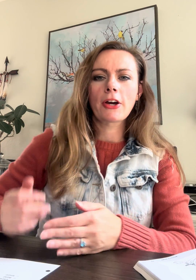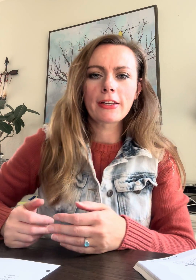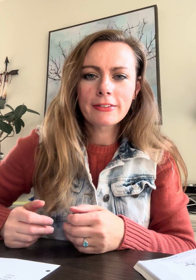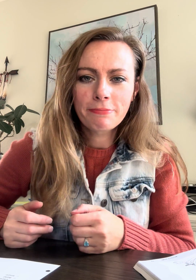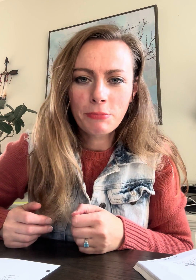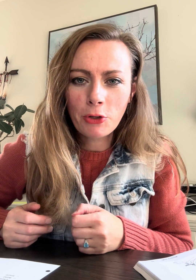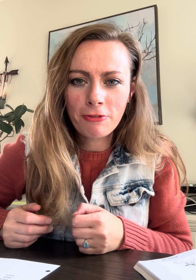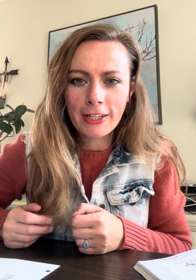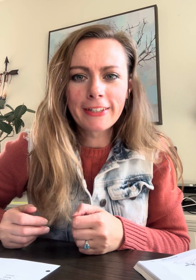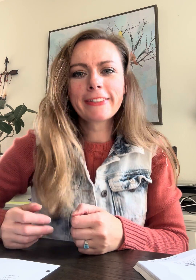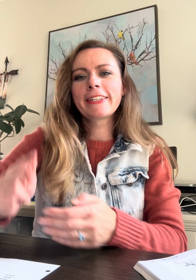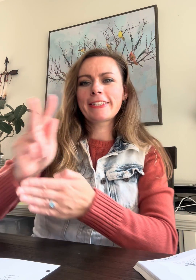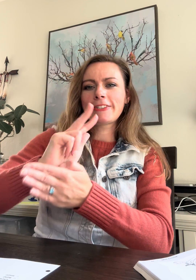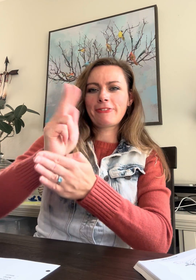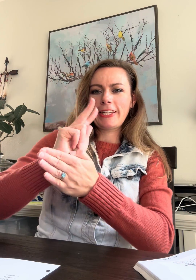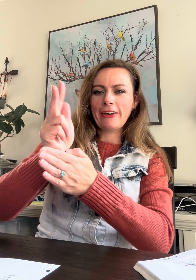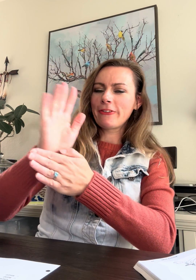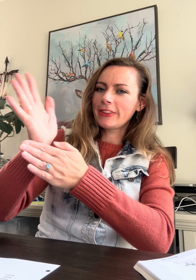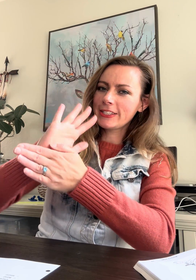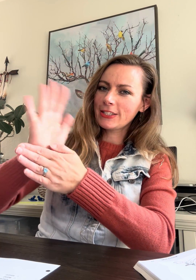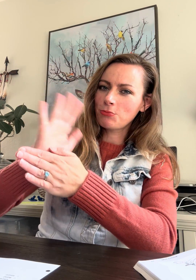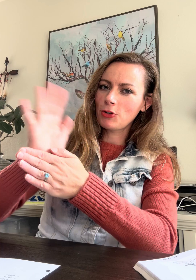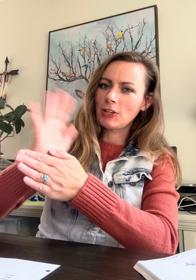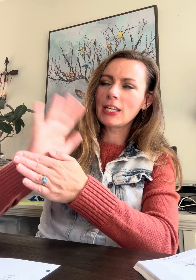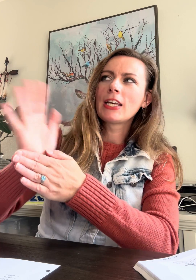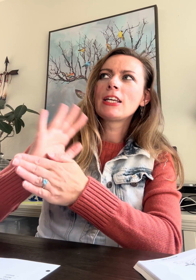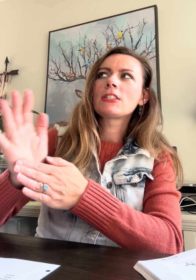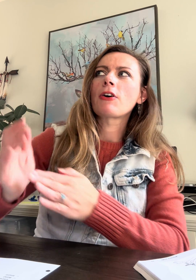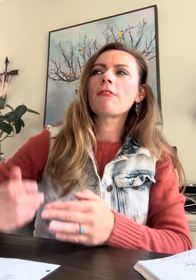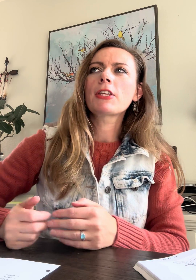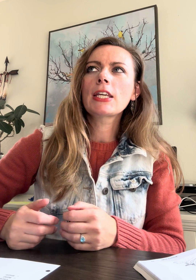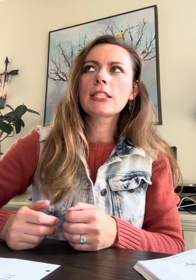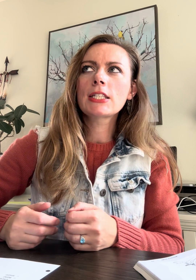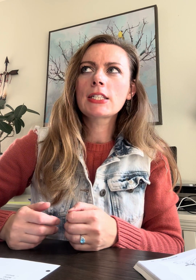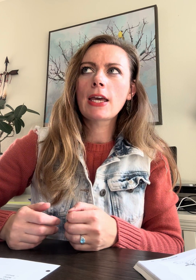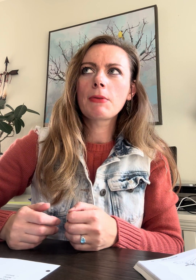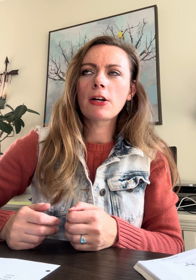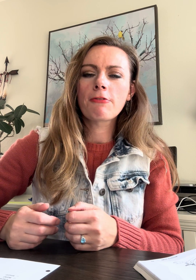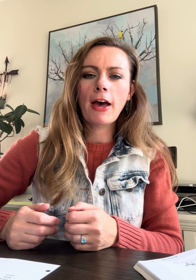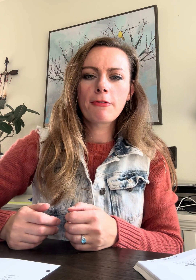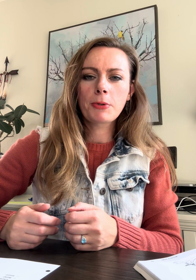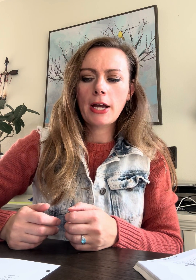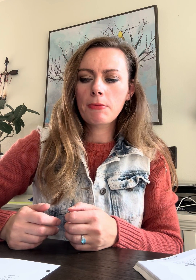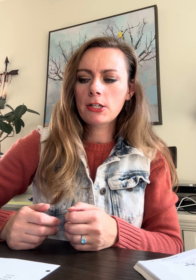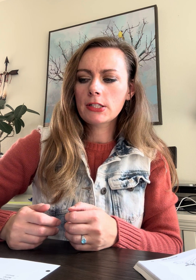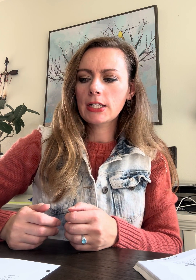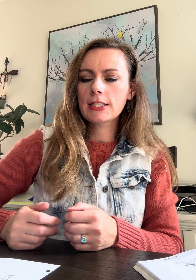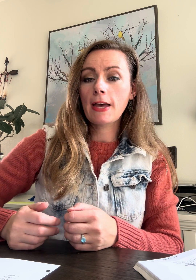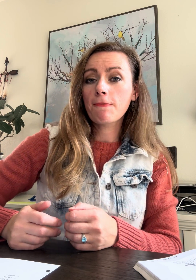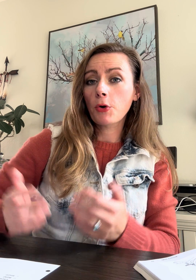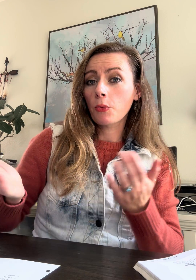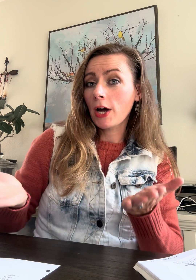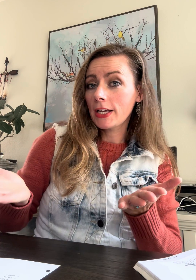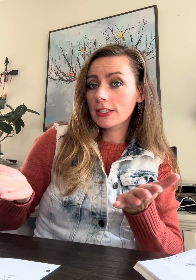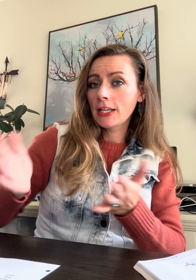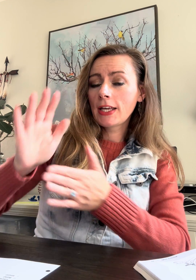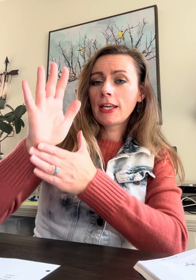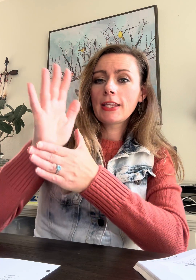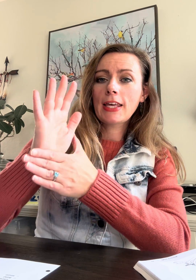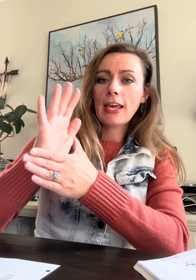sorry. Movie. This is video. This is movie. So everything is the same in our 5 parameters except for what? The